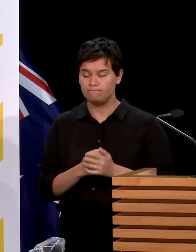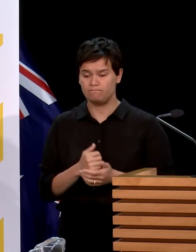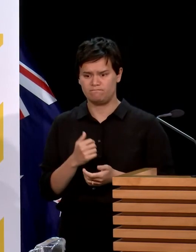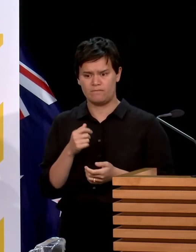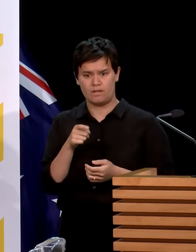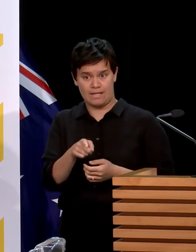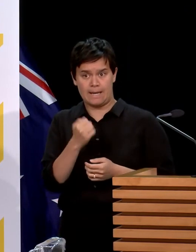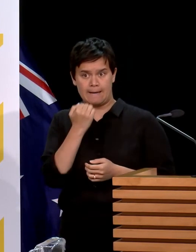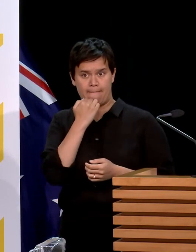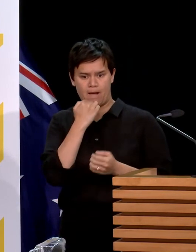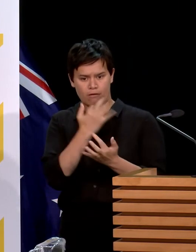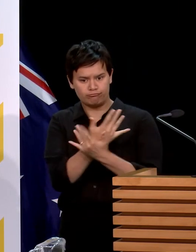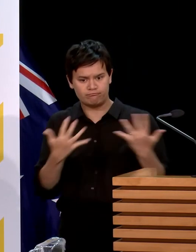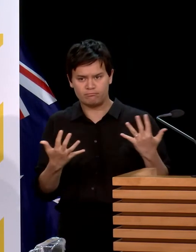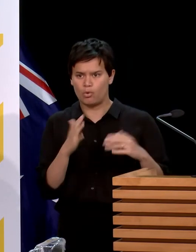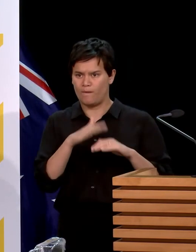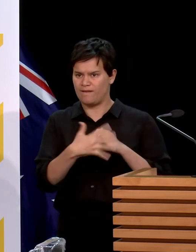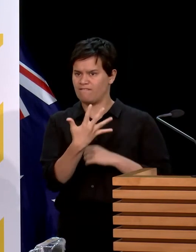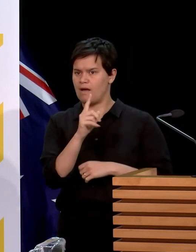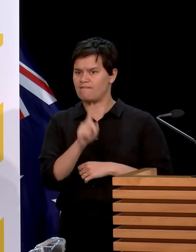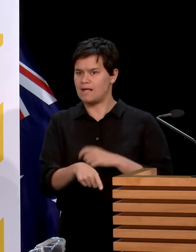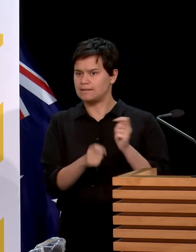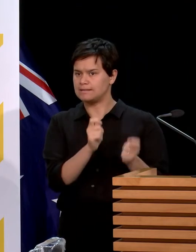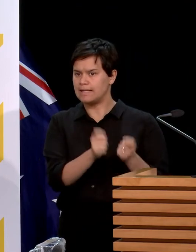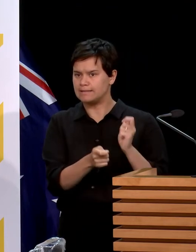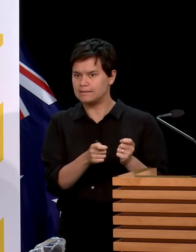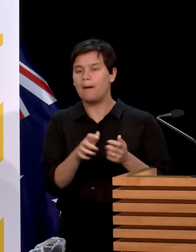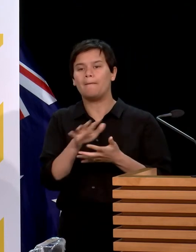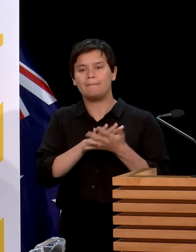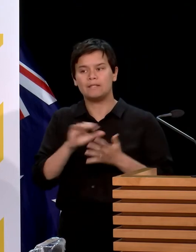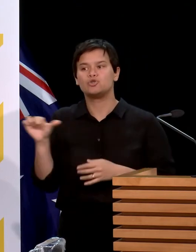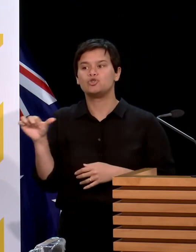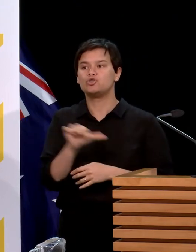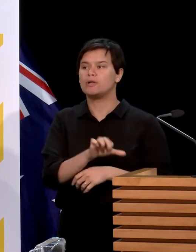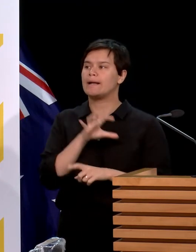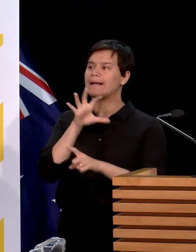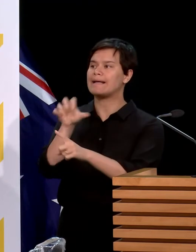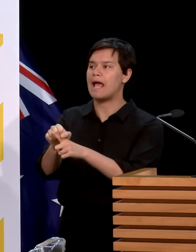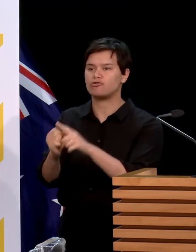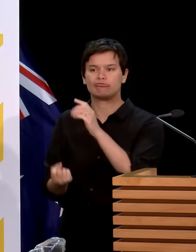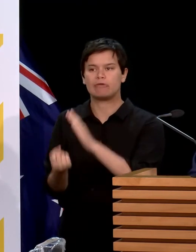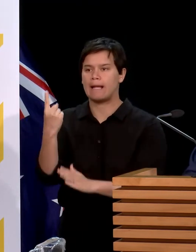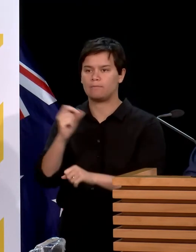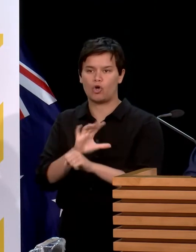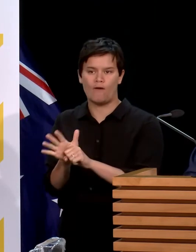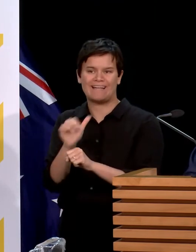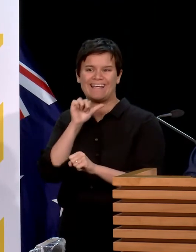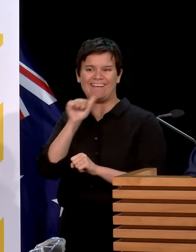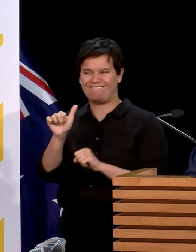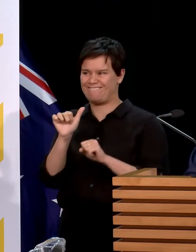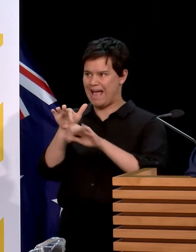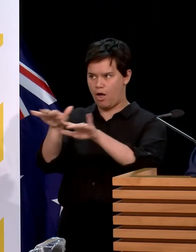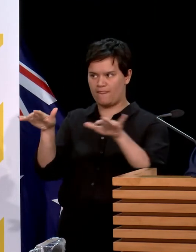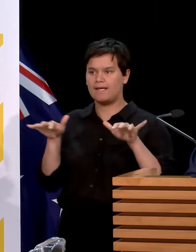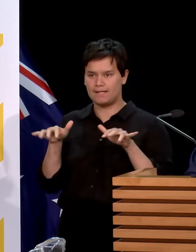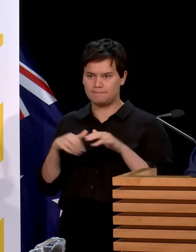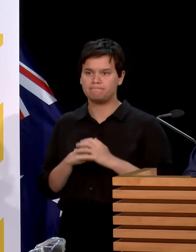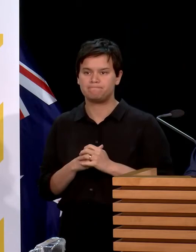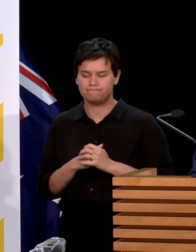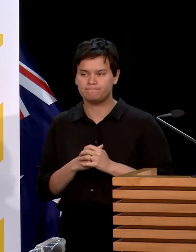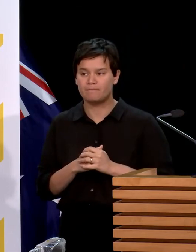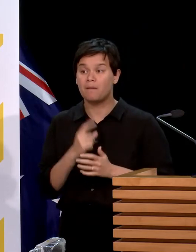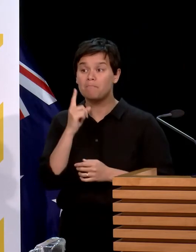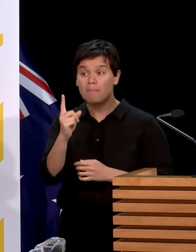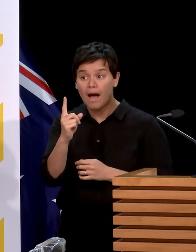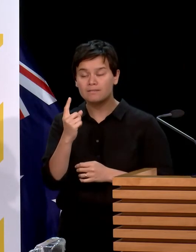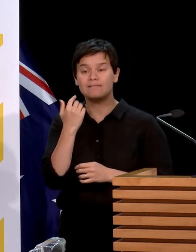any community transmission in New Zealand, we would be picking that up. But we also, every time there's a new case, it is